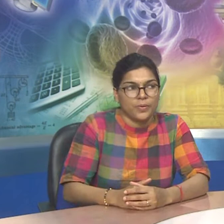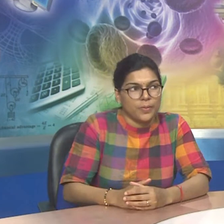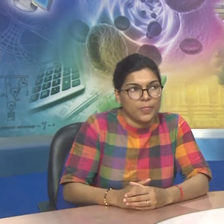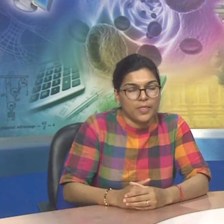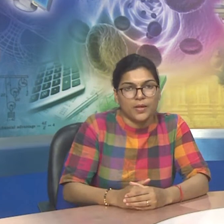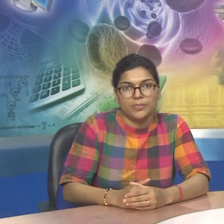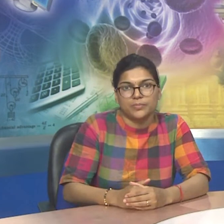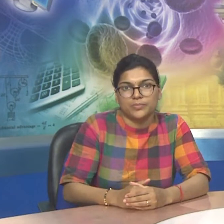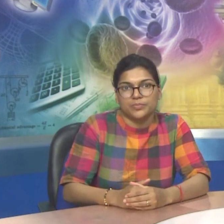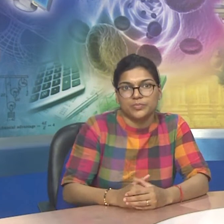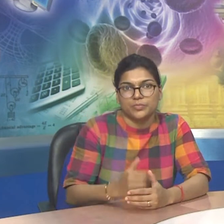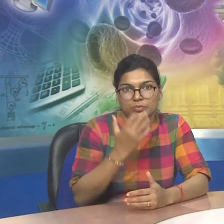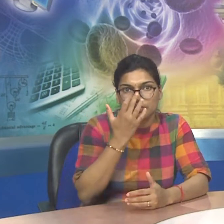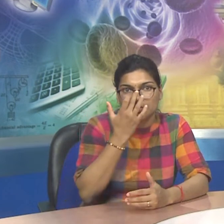need?